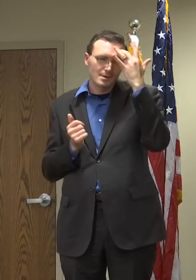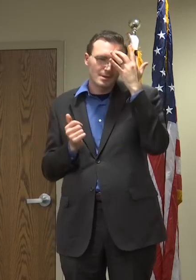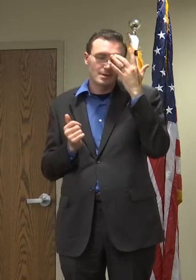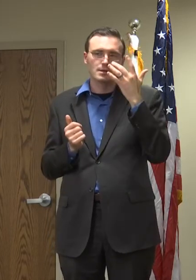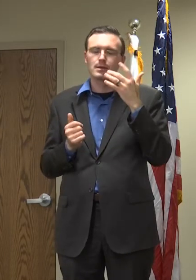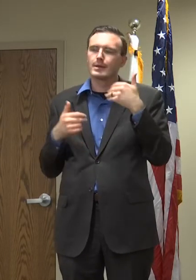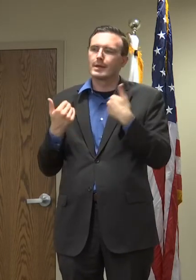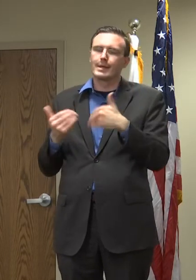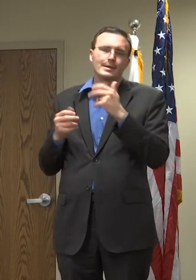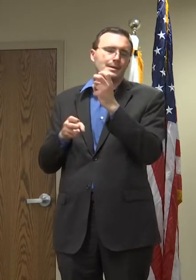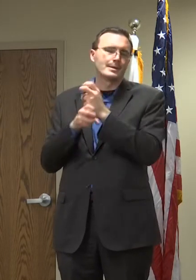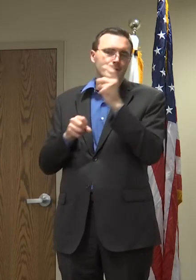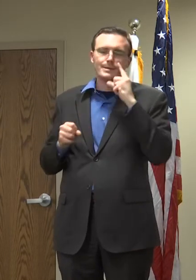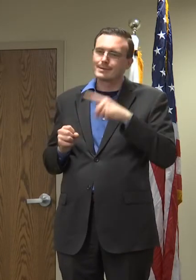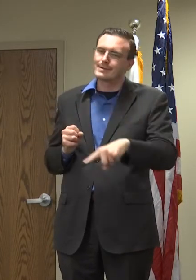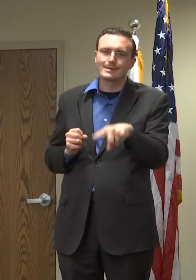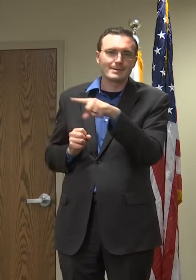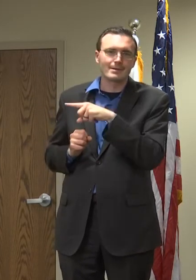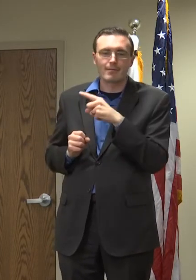owned business owners.